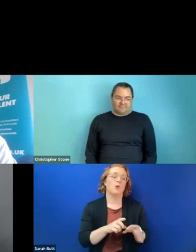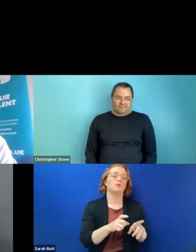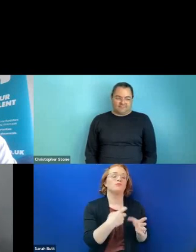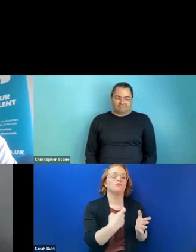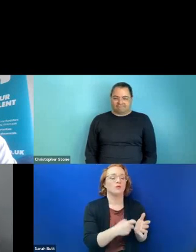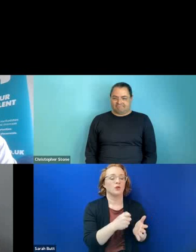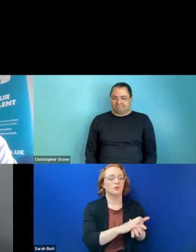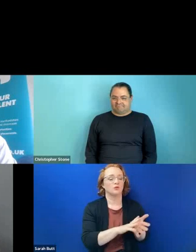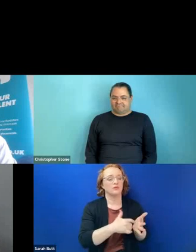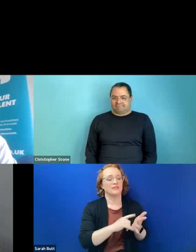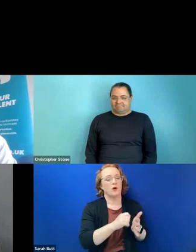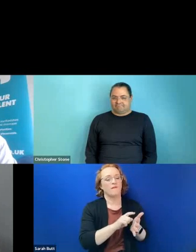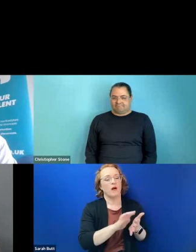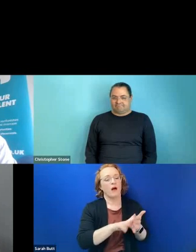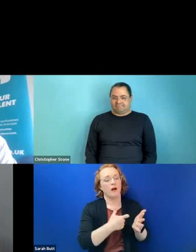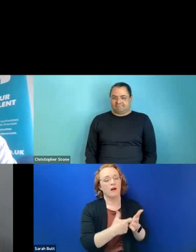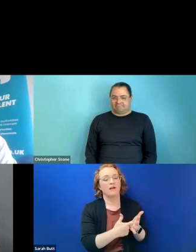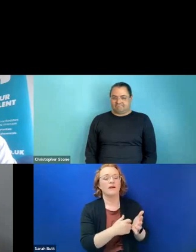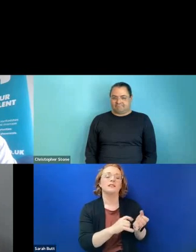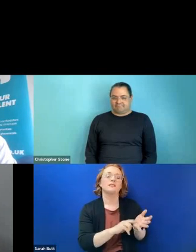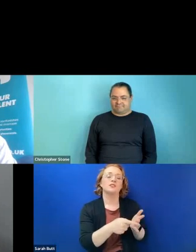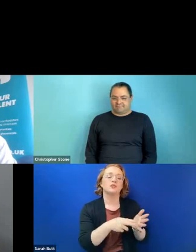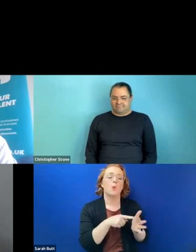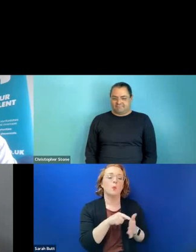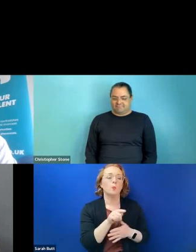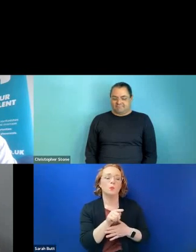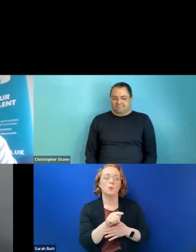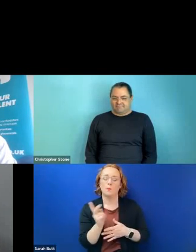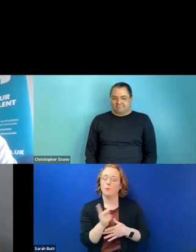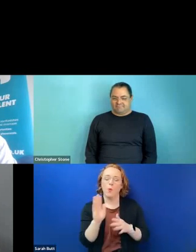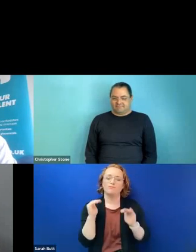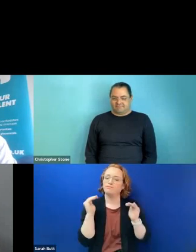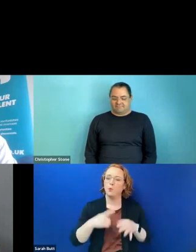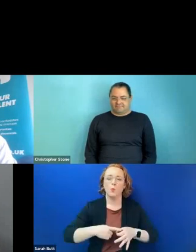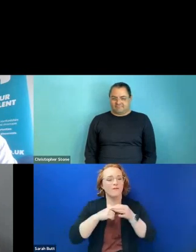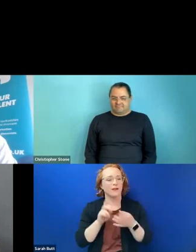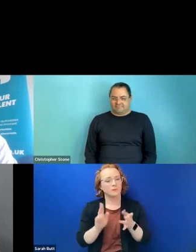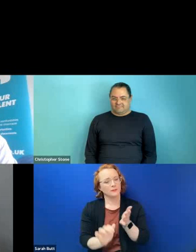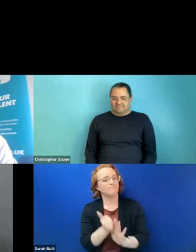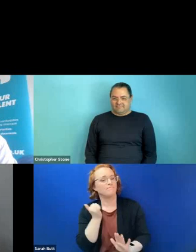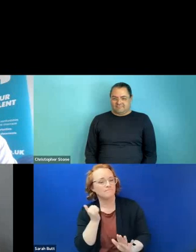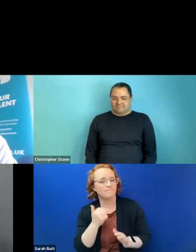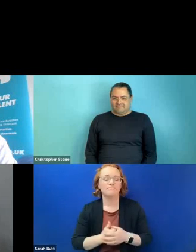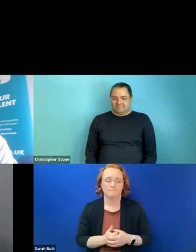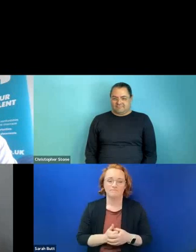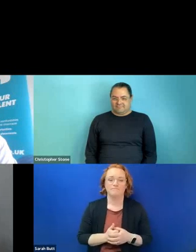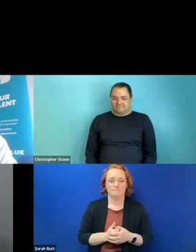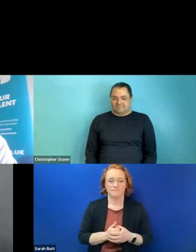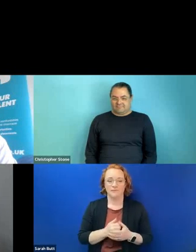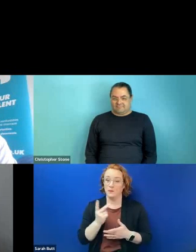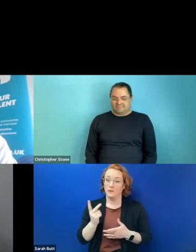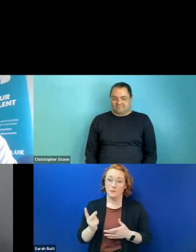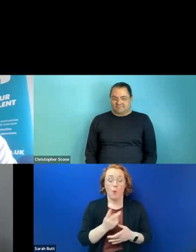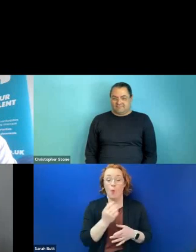Stone, who they are both really very good interpreters and highly qualified interpreters, and they are